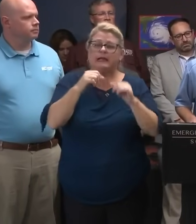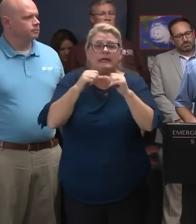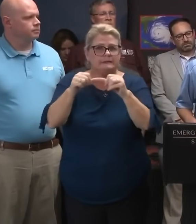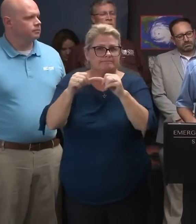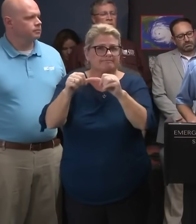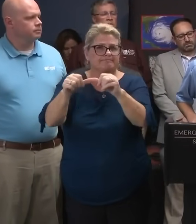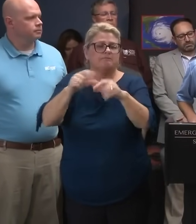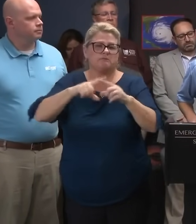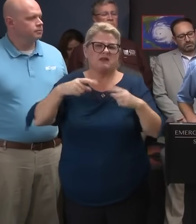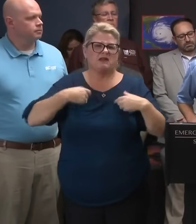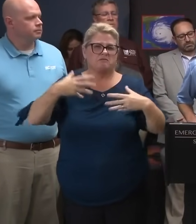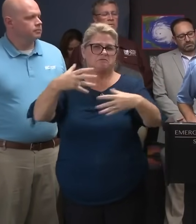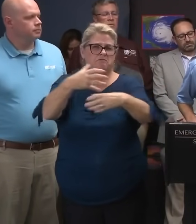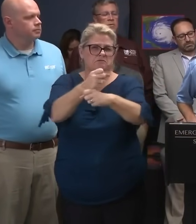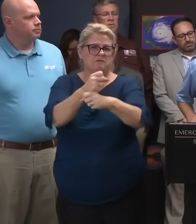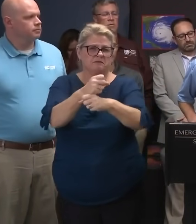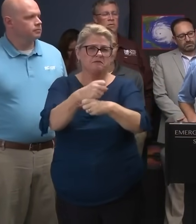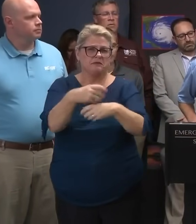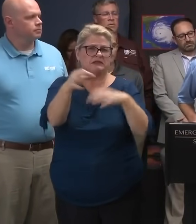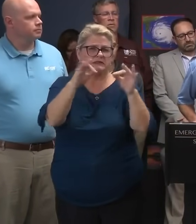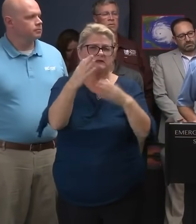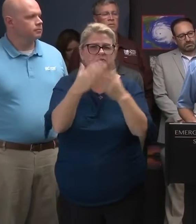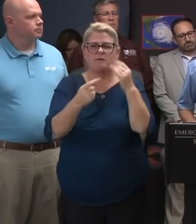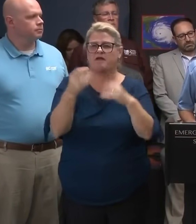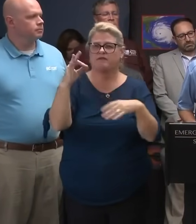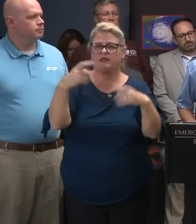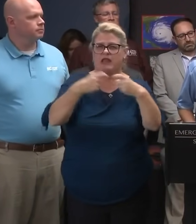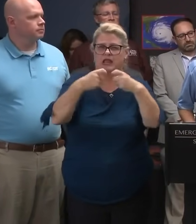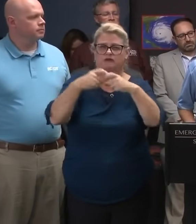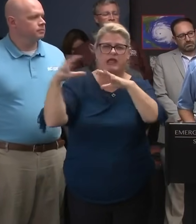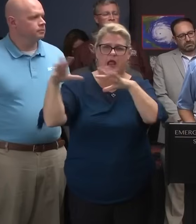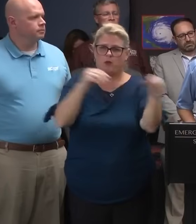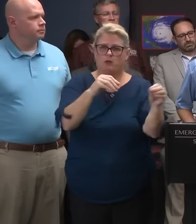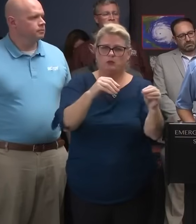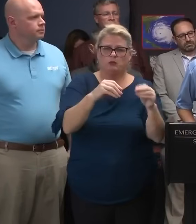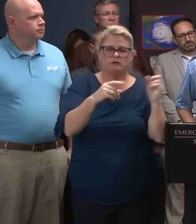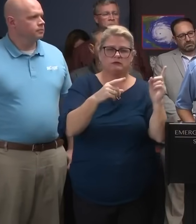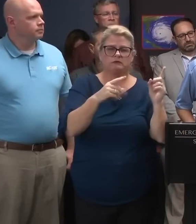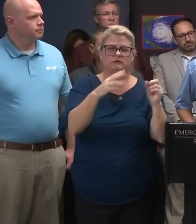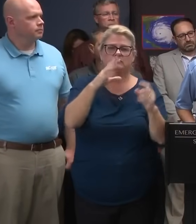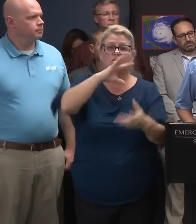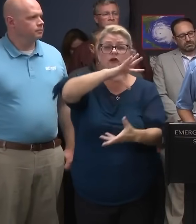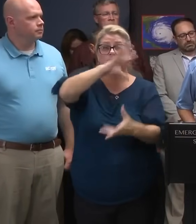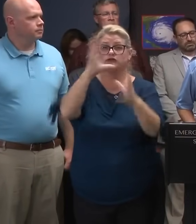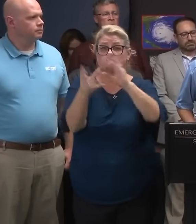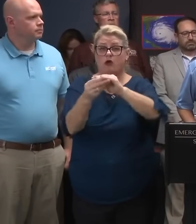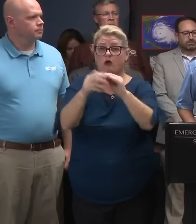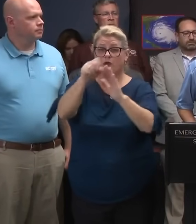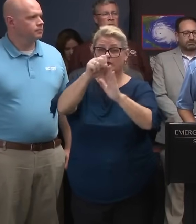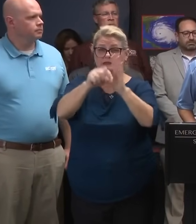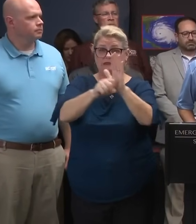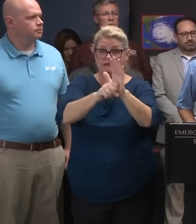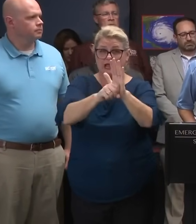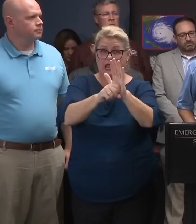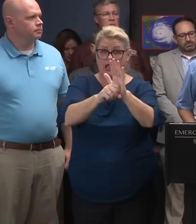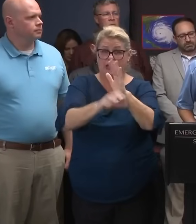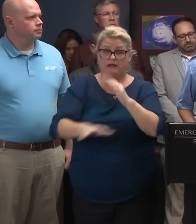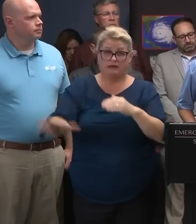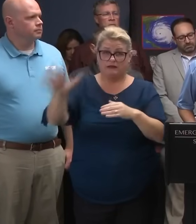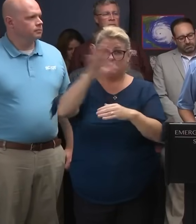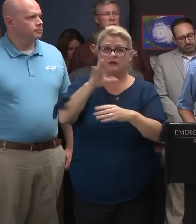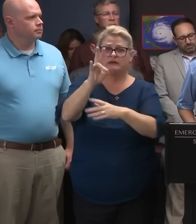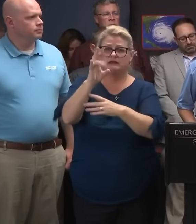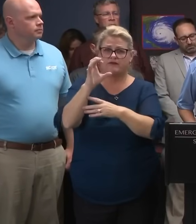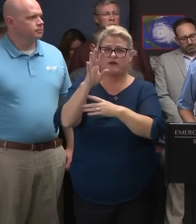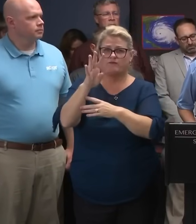I'll briefly summarize some of the outages that the governor mentioned earlier. The total statewide outages at this point are